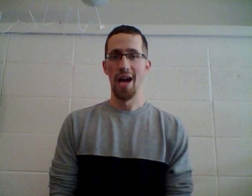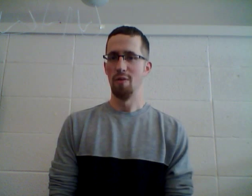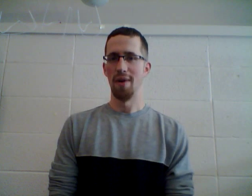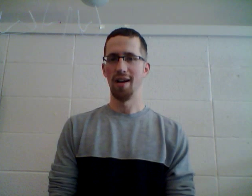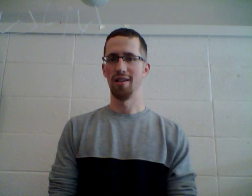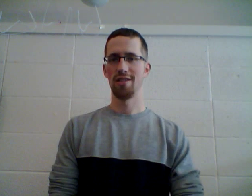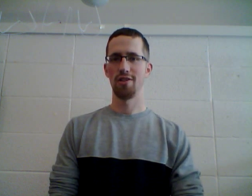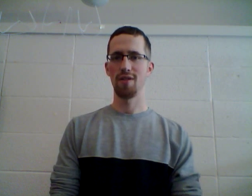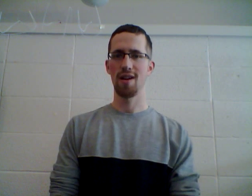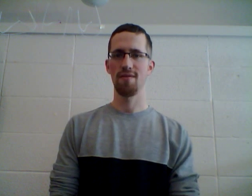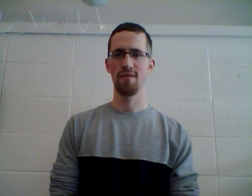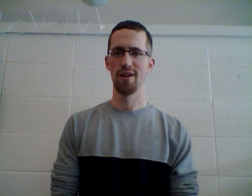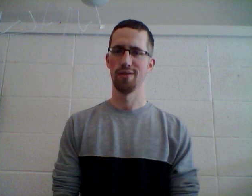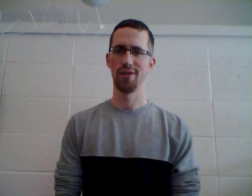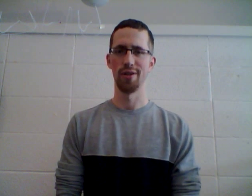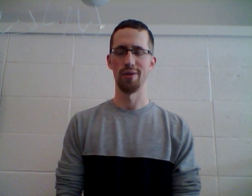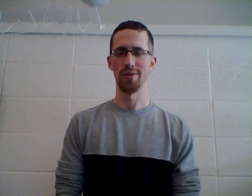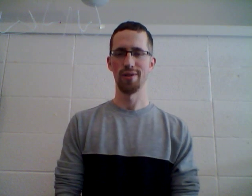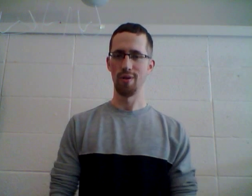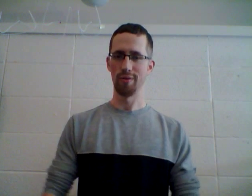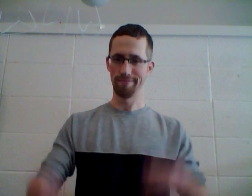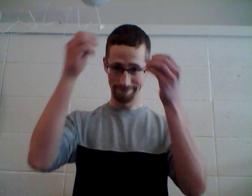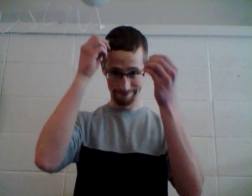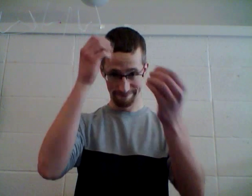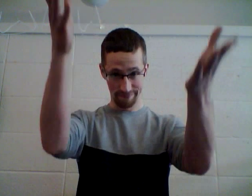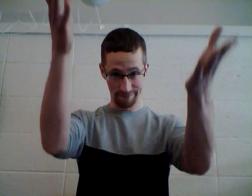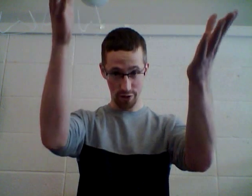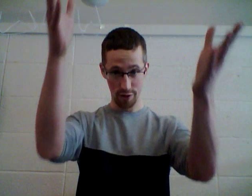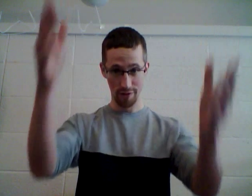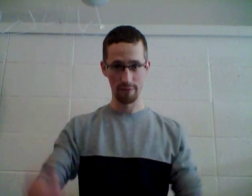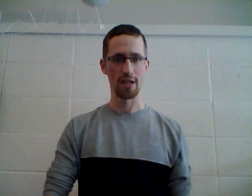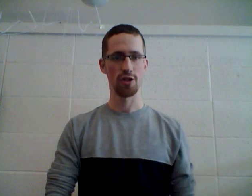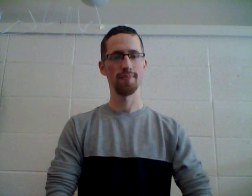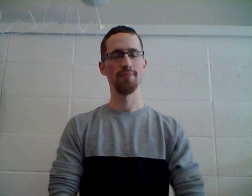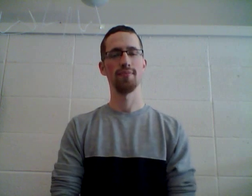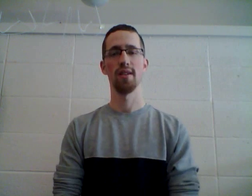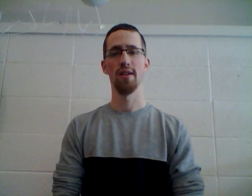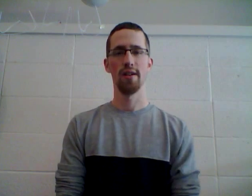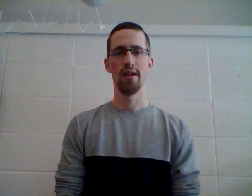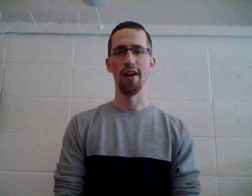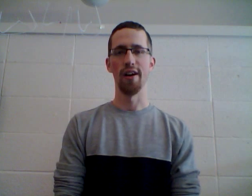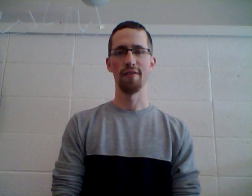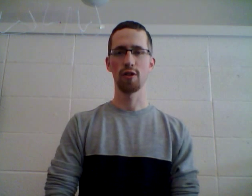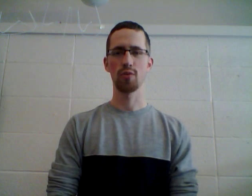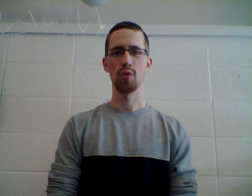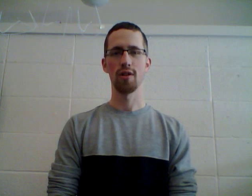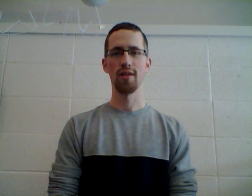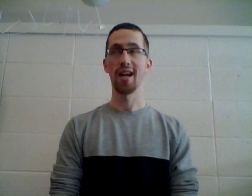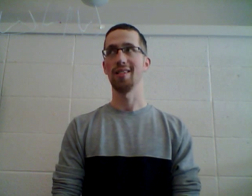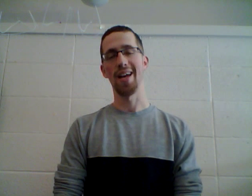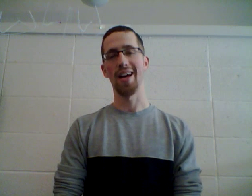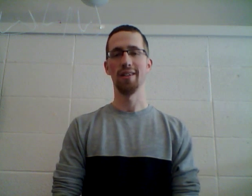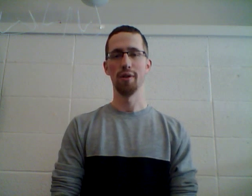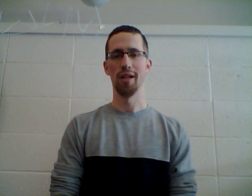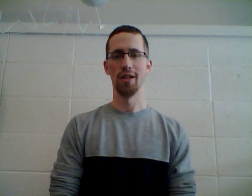would make a list of 25 of those too, so for your information. First one, not exactly a